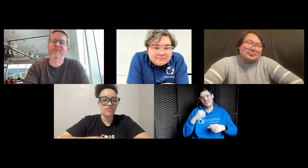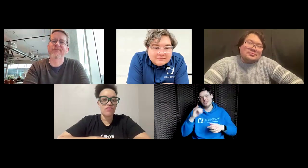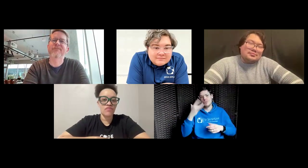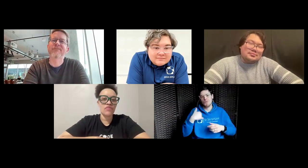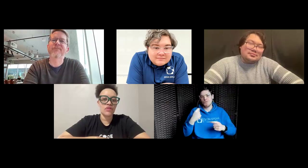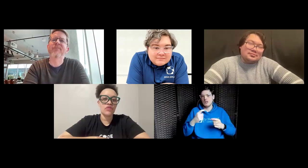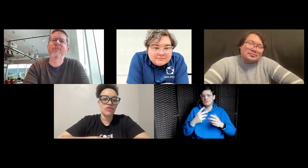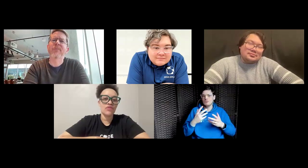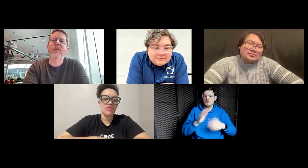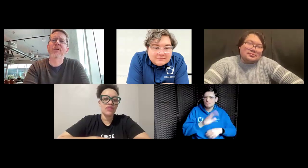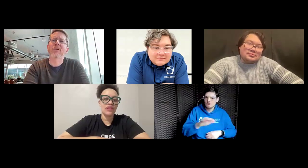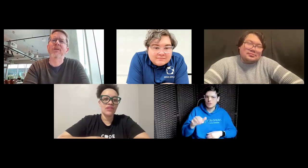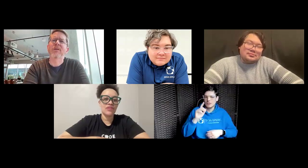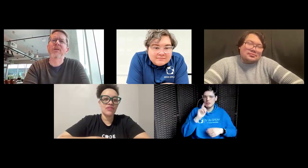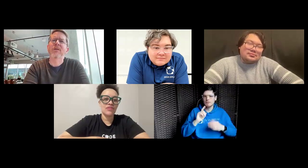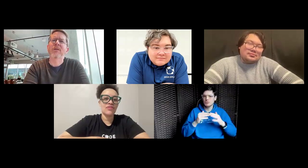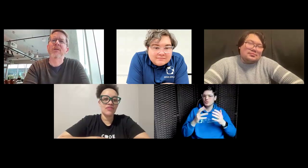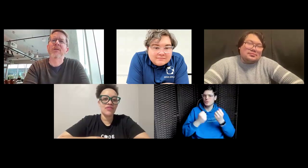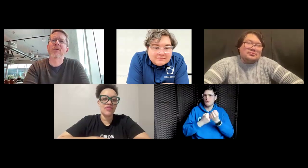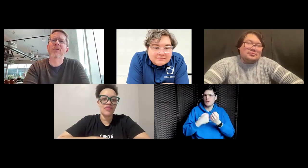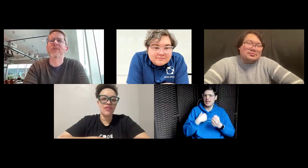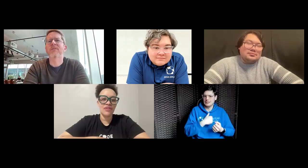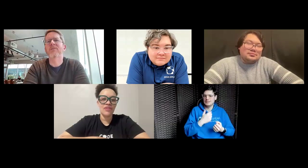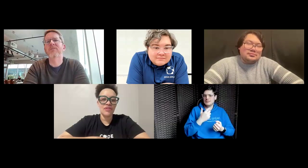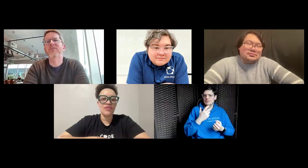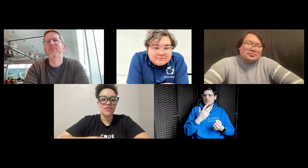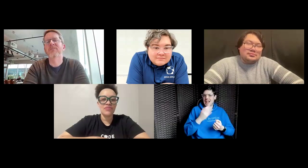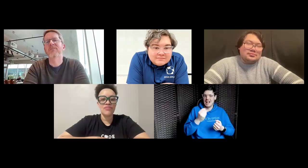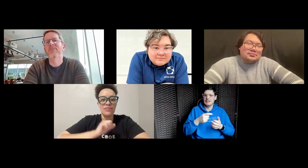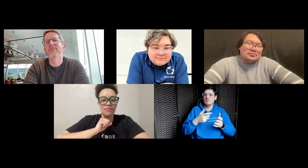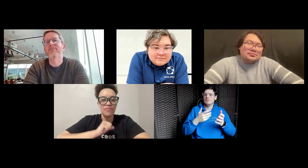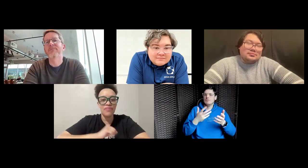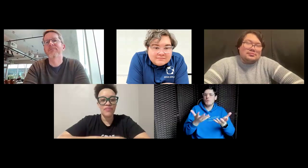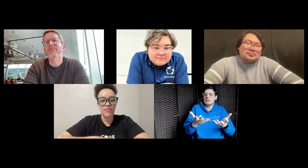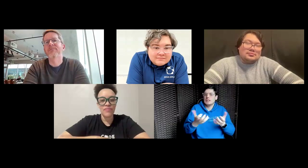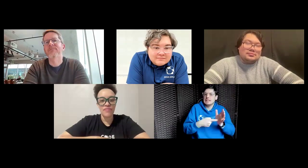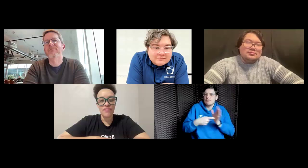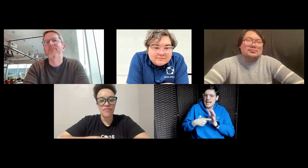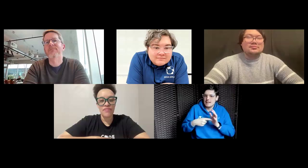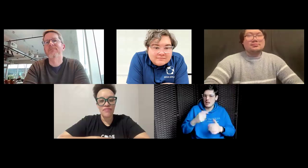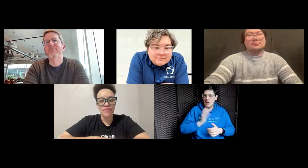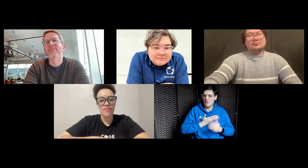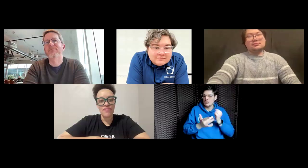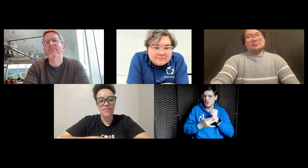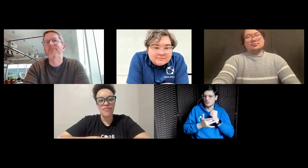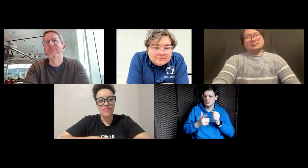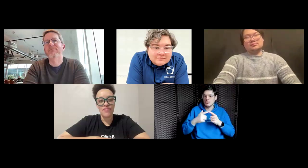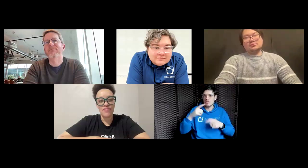us. And so that's why we're, trying to continue to reach out to the deaf community for just support and feedback and to see